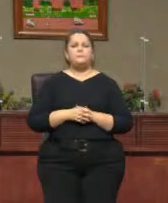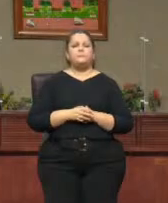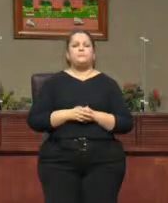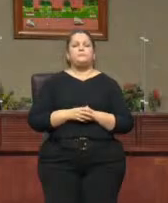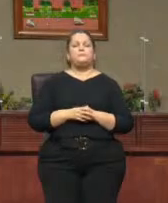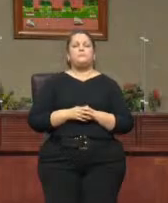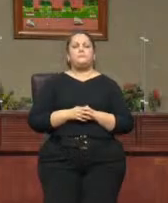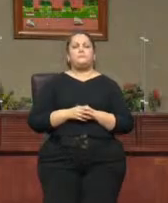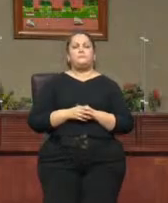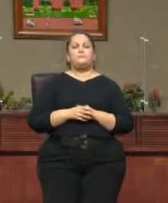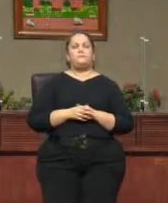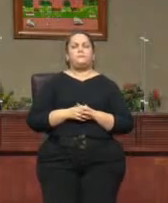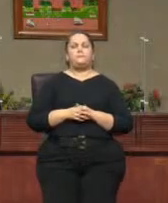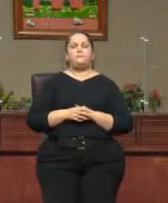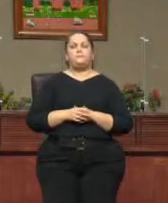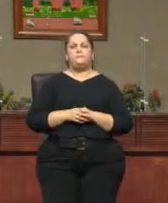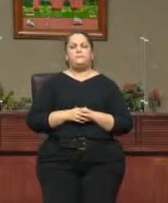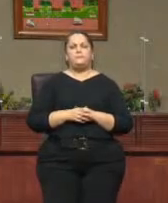news flash.